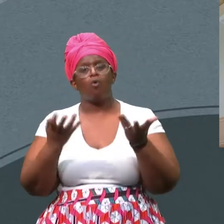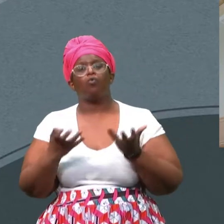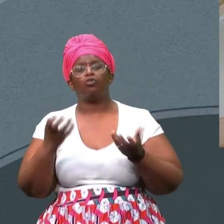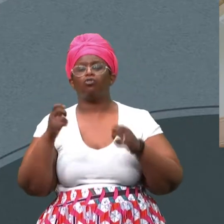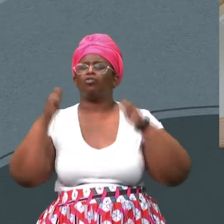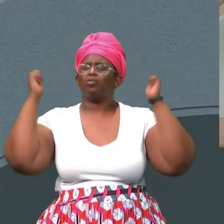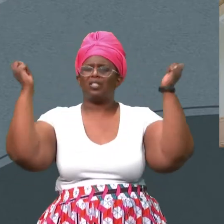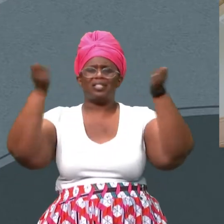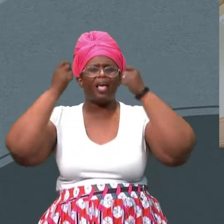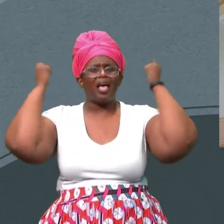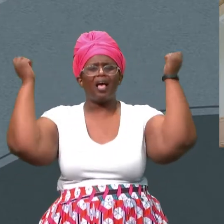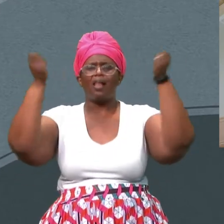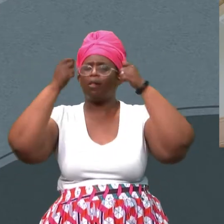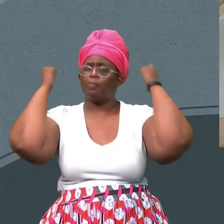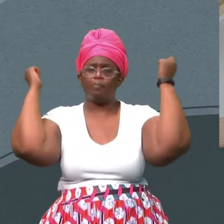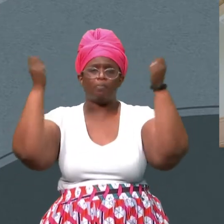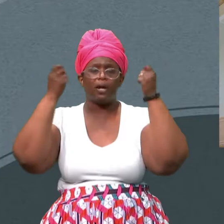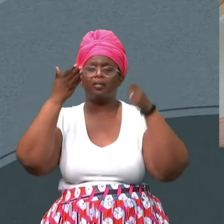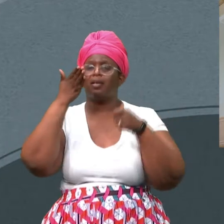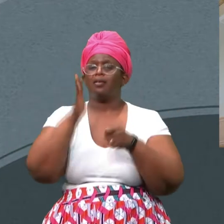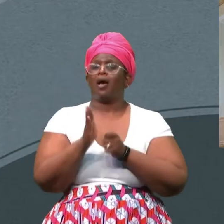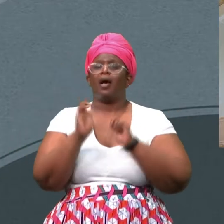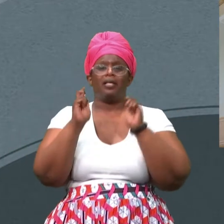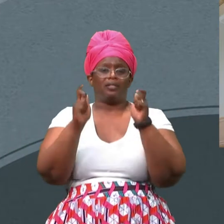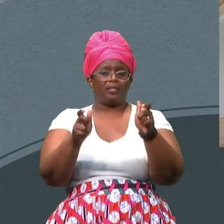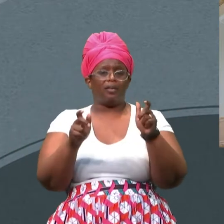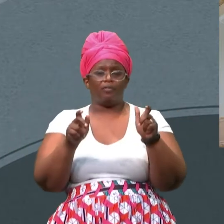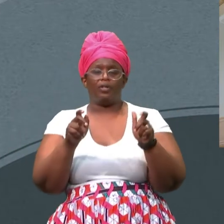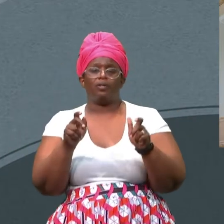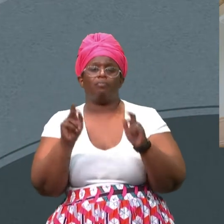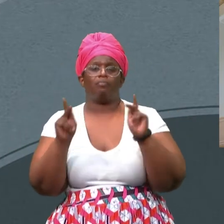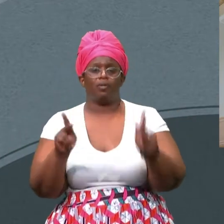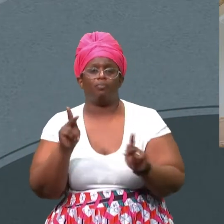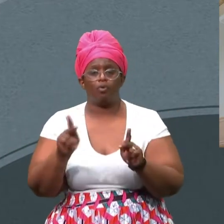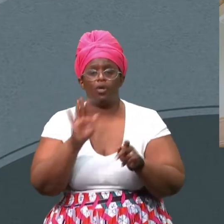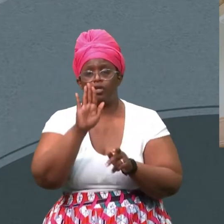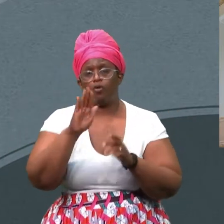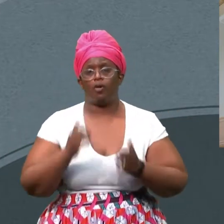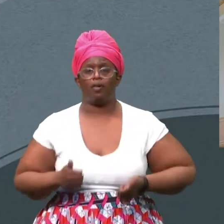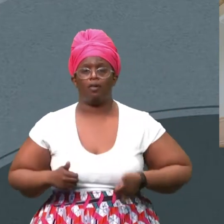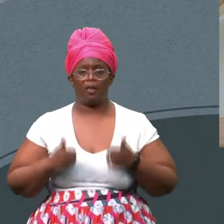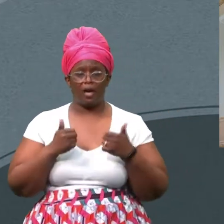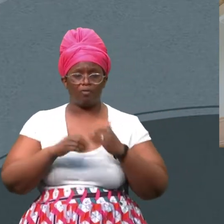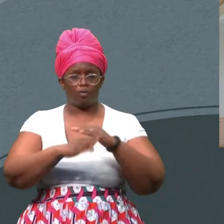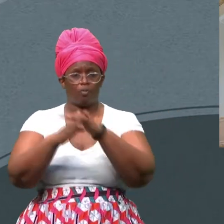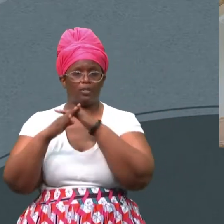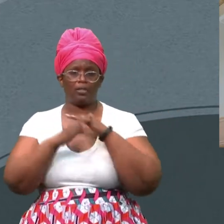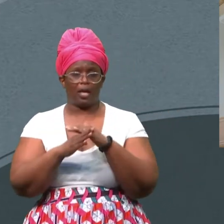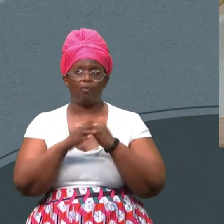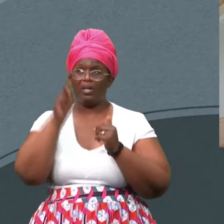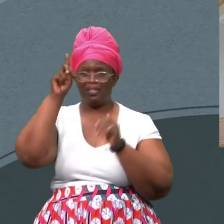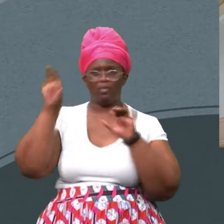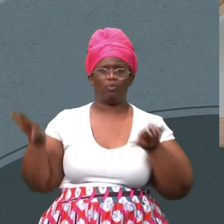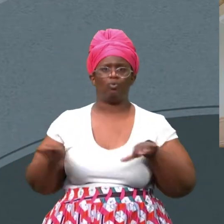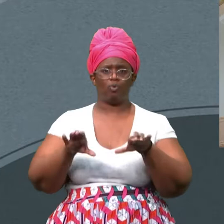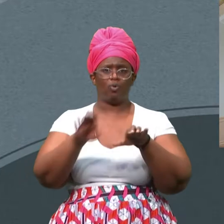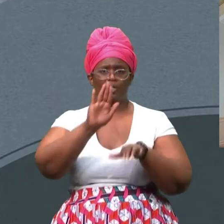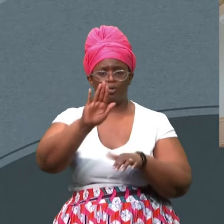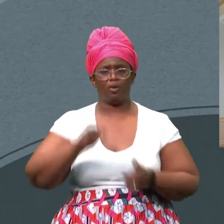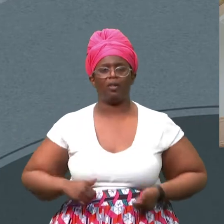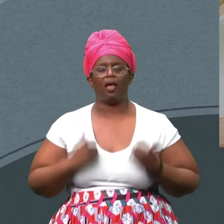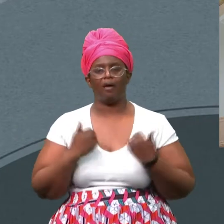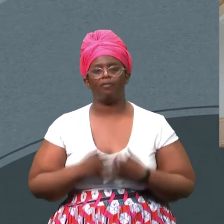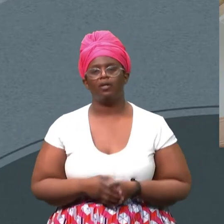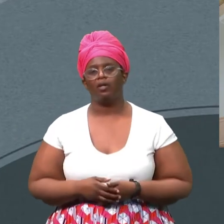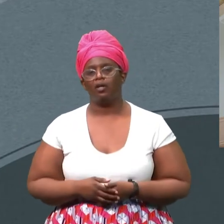celebrative today that God is placing people in your life to protect what's in you. You know, we don't even know all